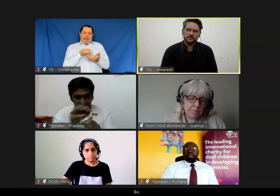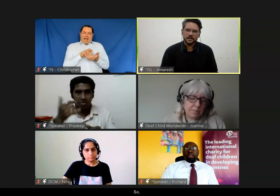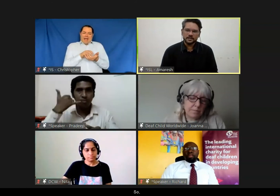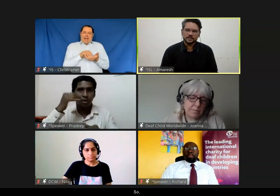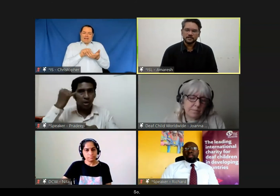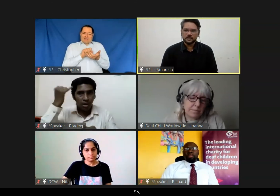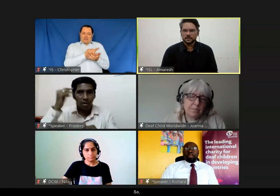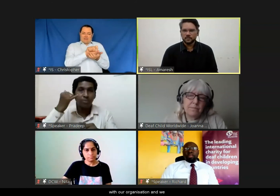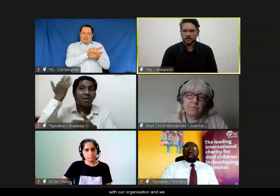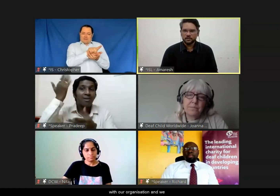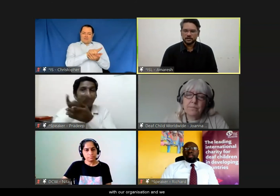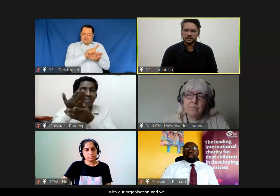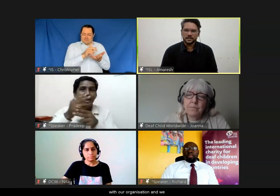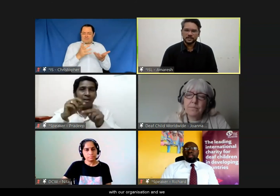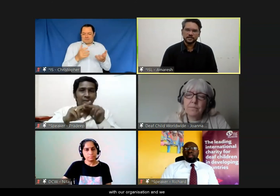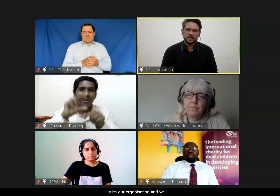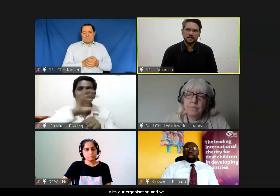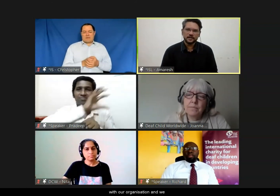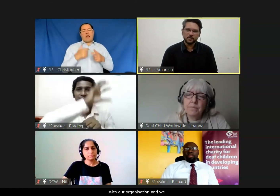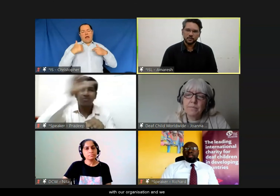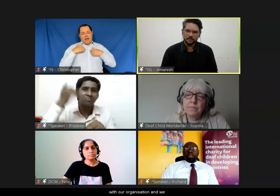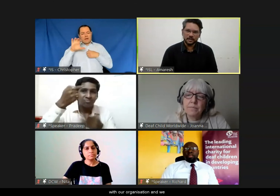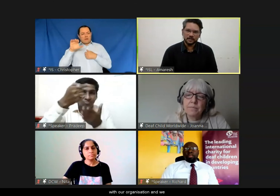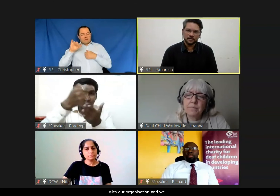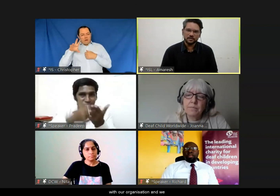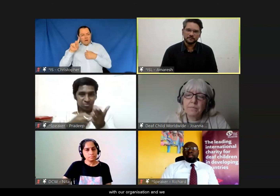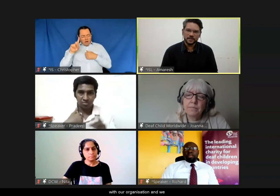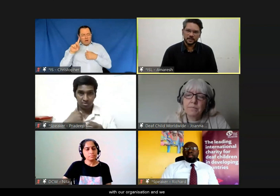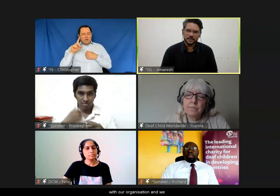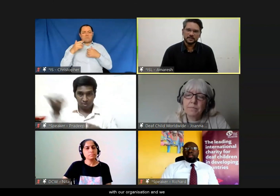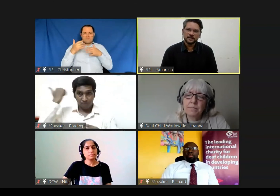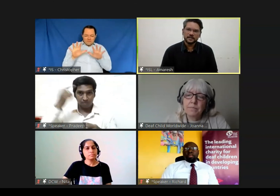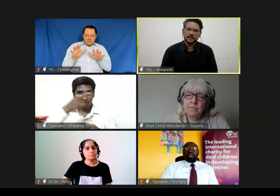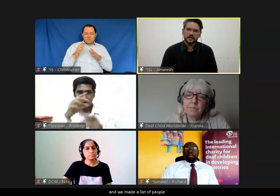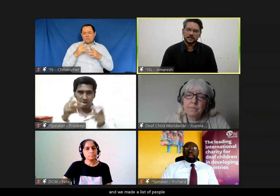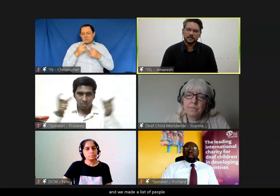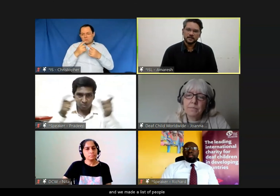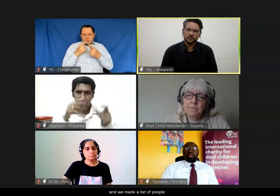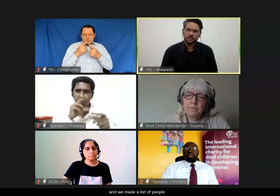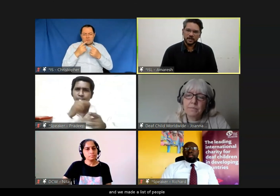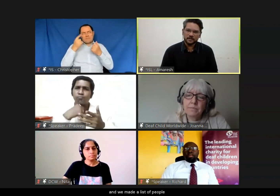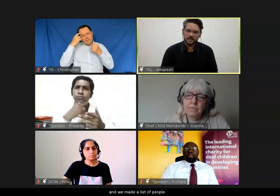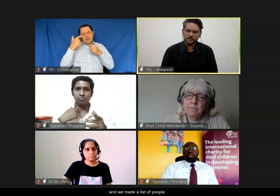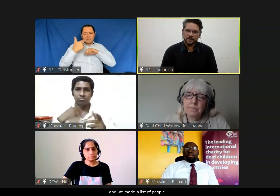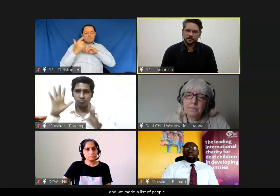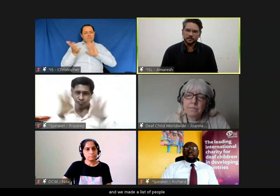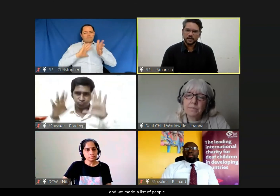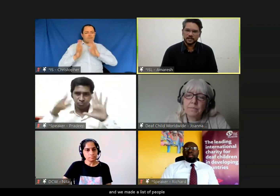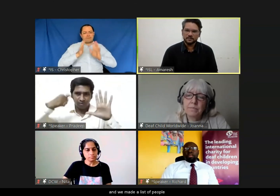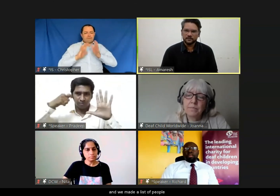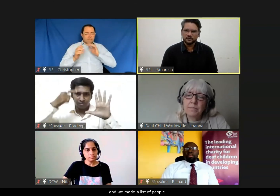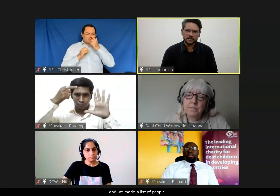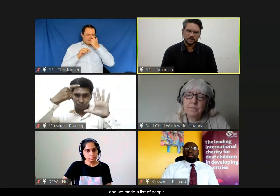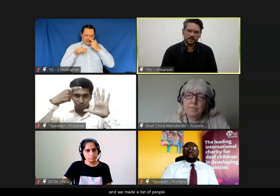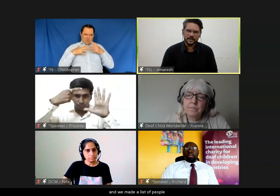had a lot of discussion with our organization, and we created a lot of media, and we made a list of people who